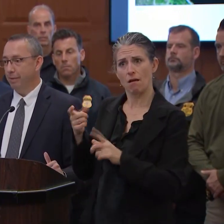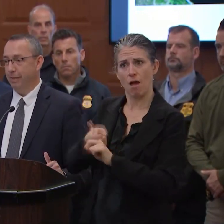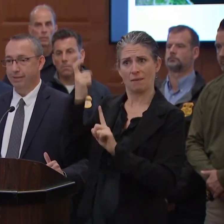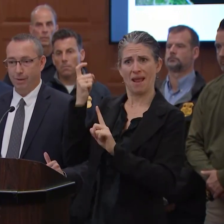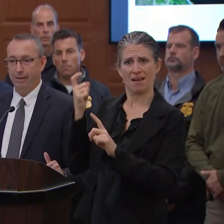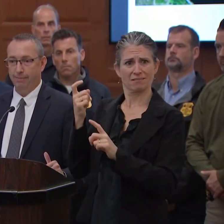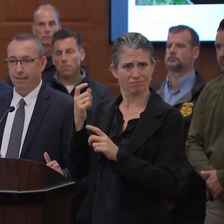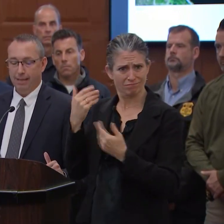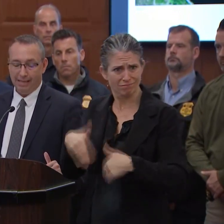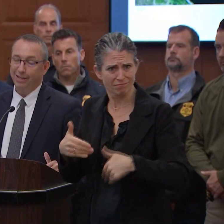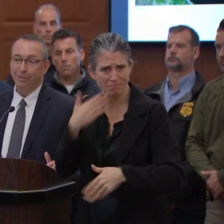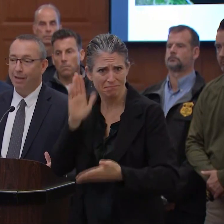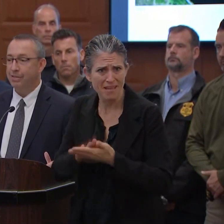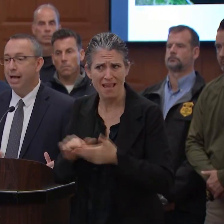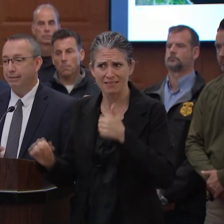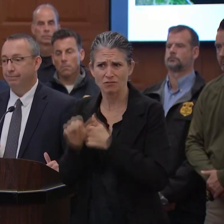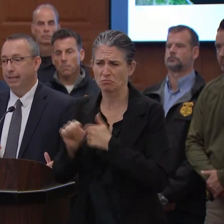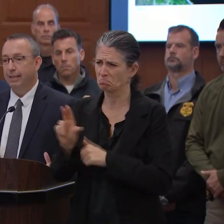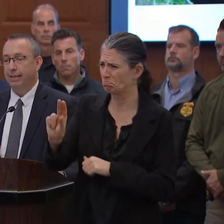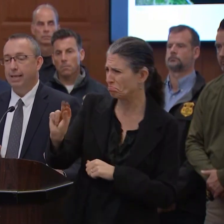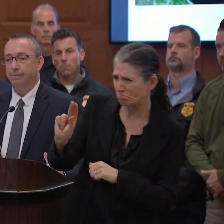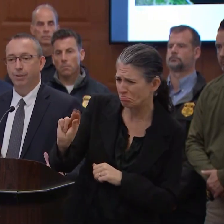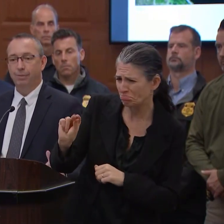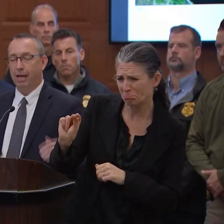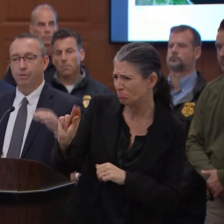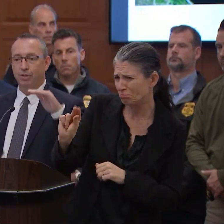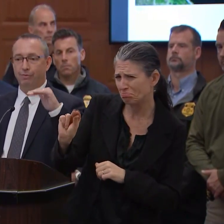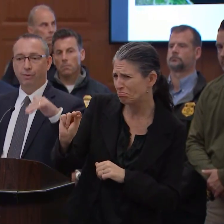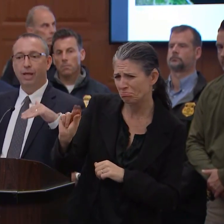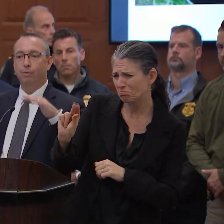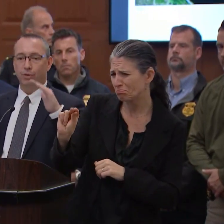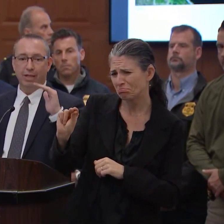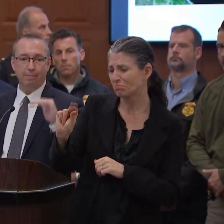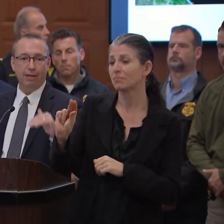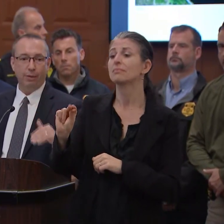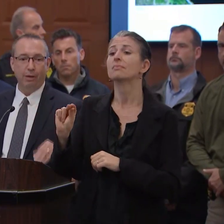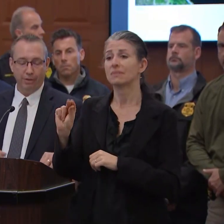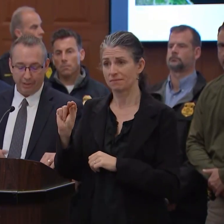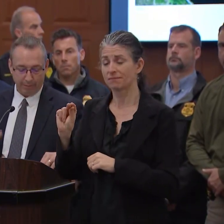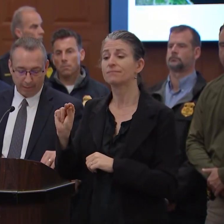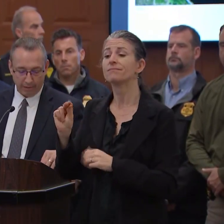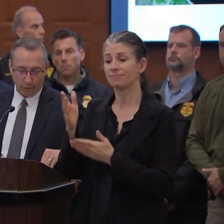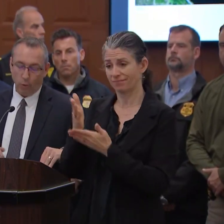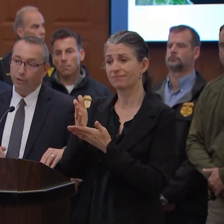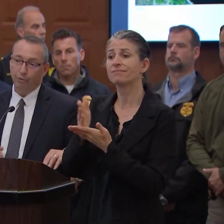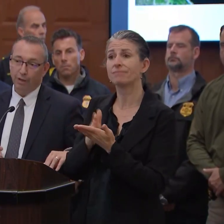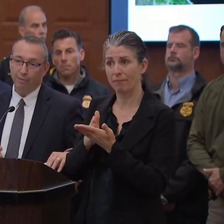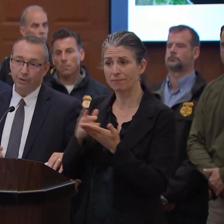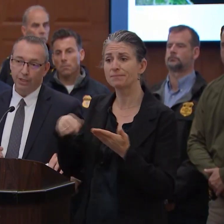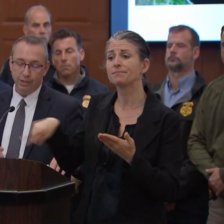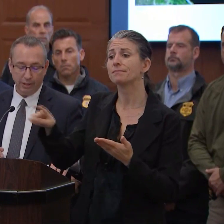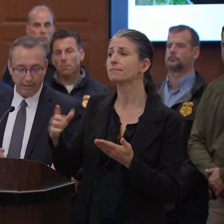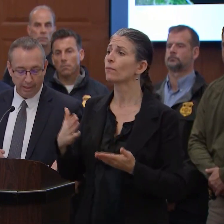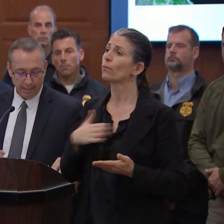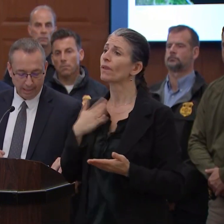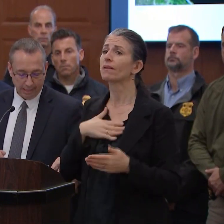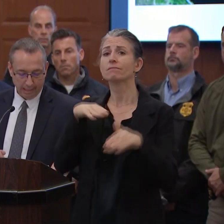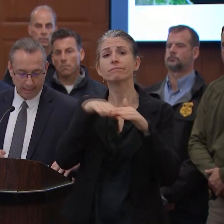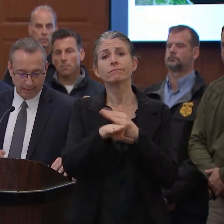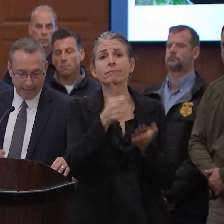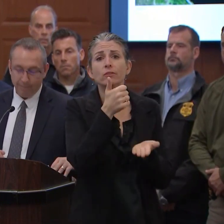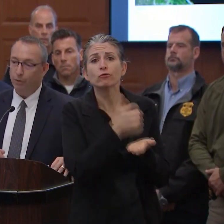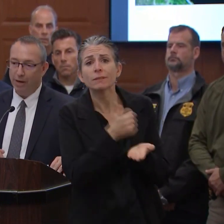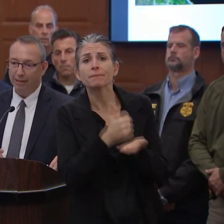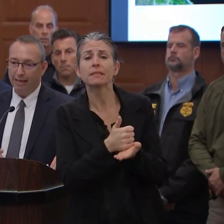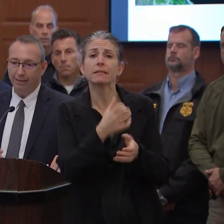forcible commitments, right? And sometimes not. Sometimes there's different levels of that mental health system, and that's a whole different conversation